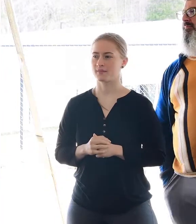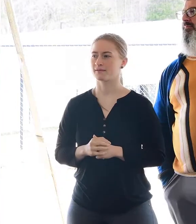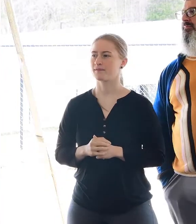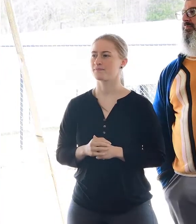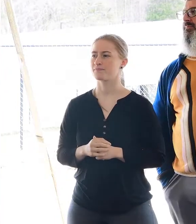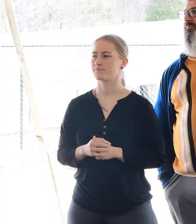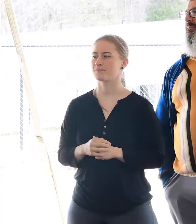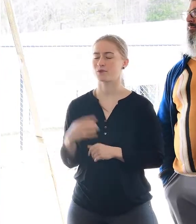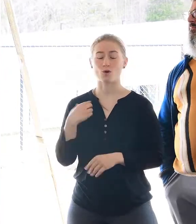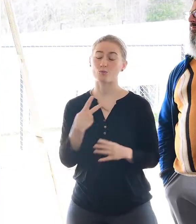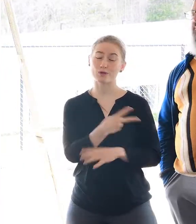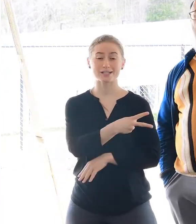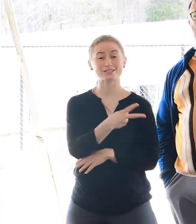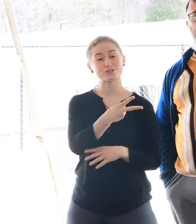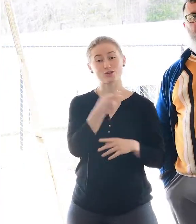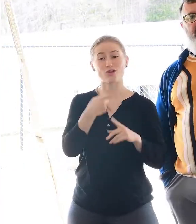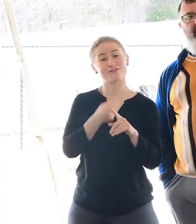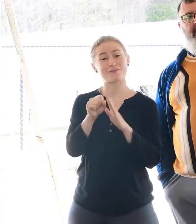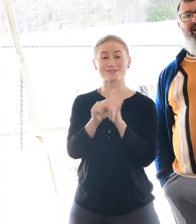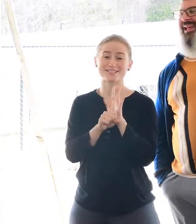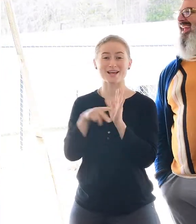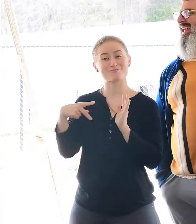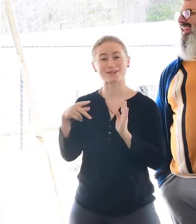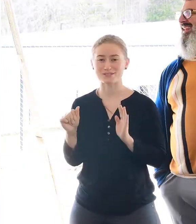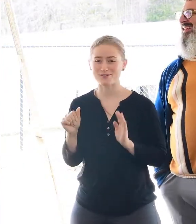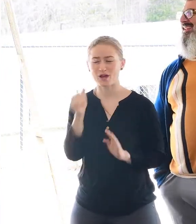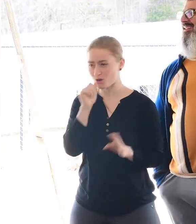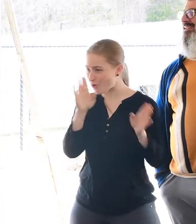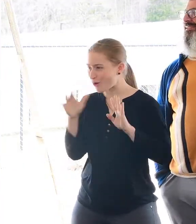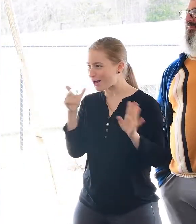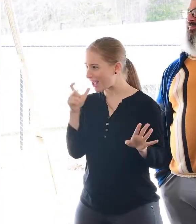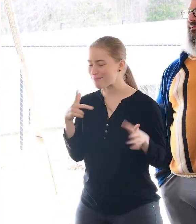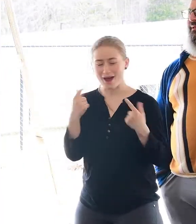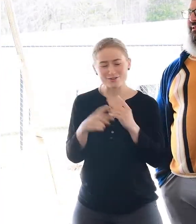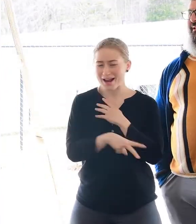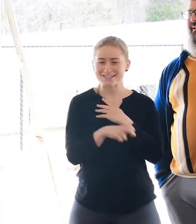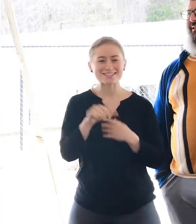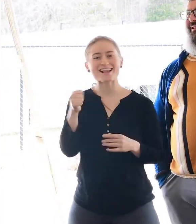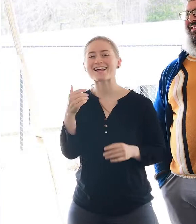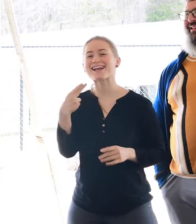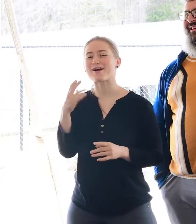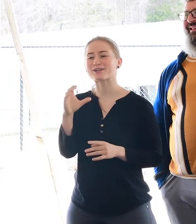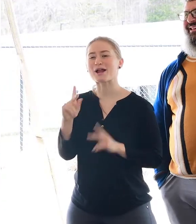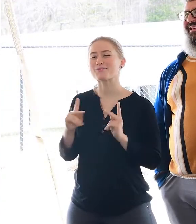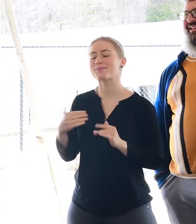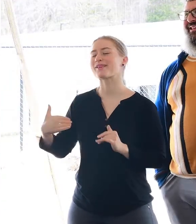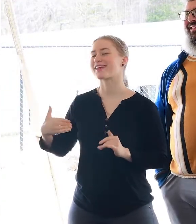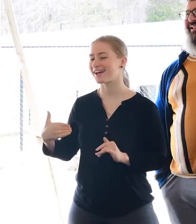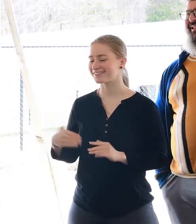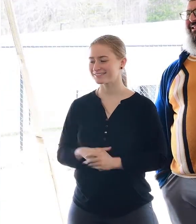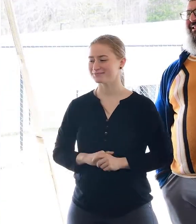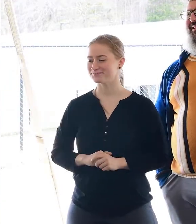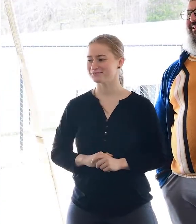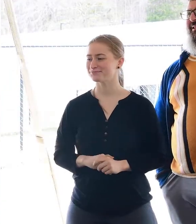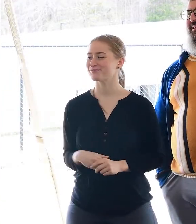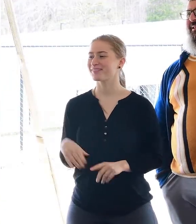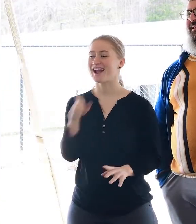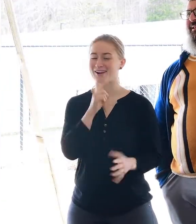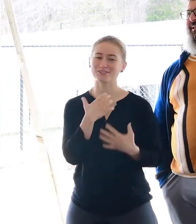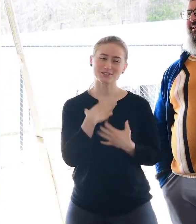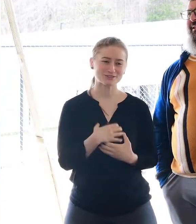We stole her fair and square from the state of Pennsylvania. Don't worry, I don't have my eye on any Howard County people yet. So I really wish